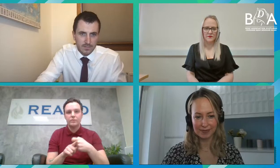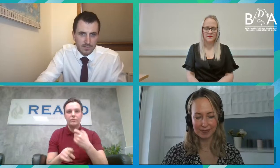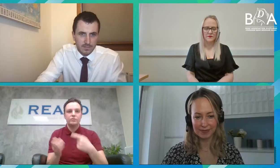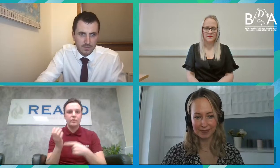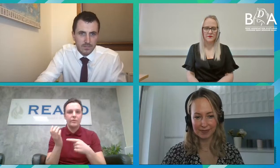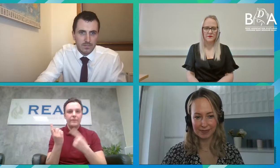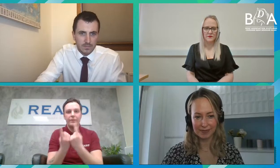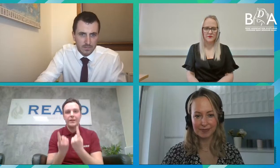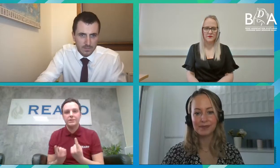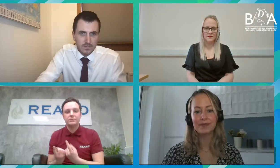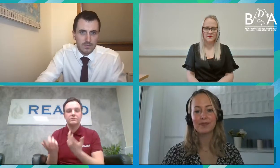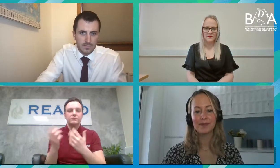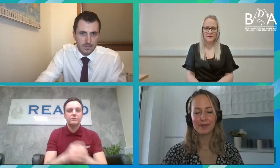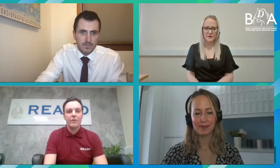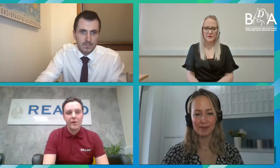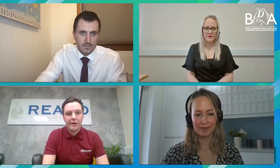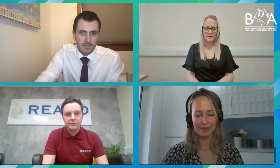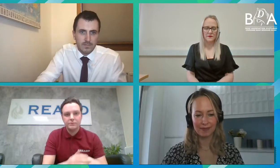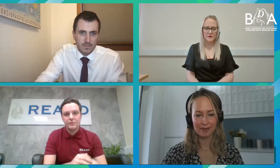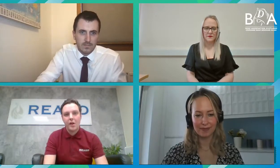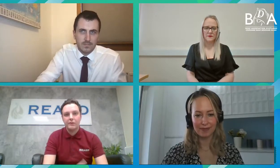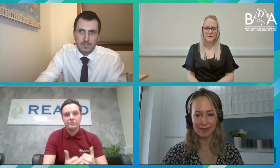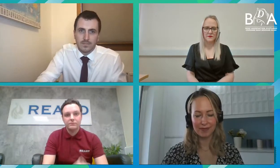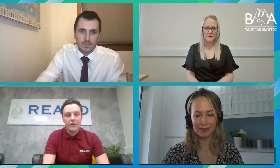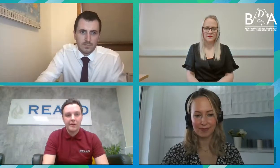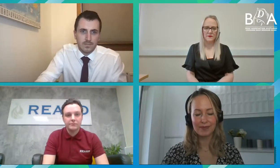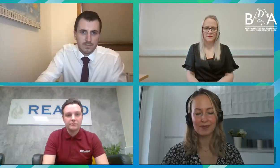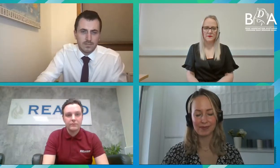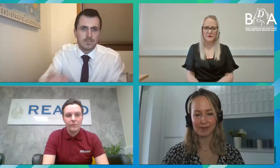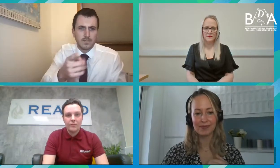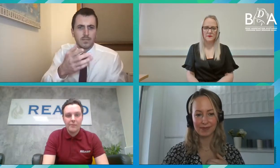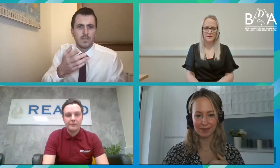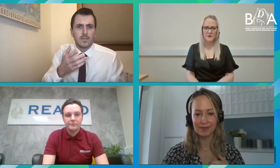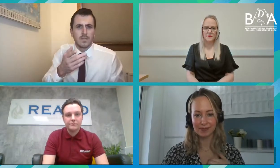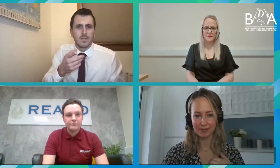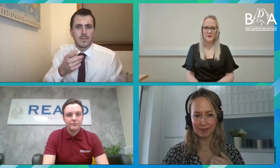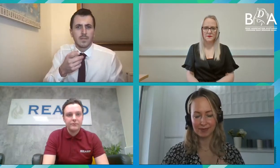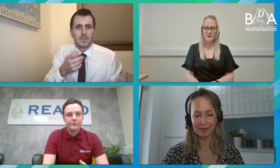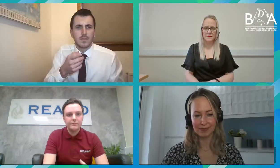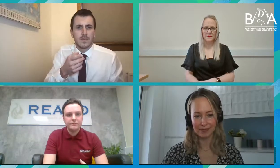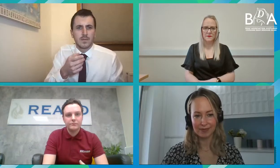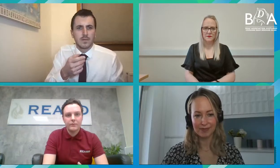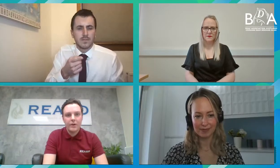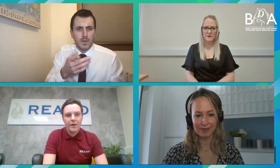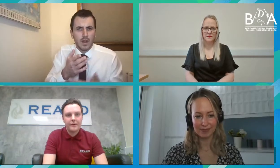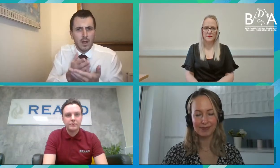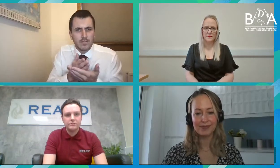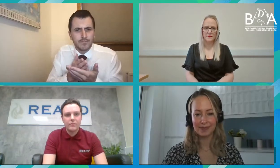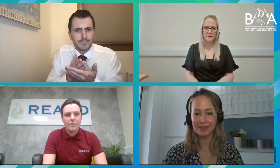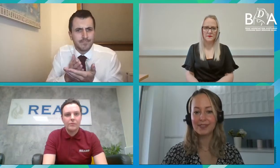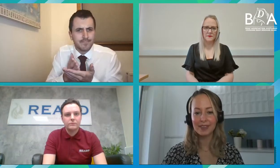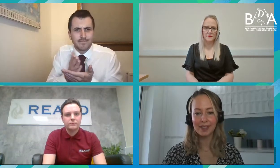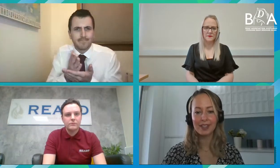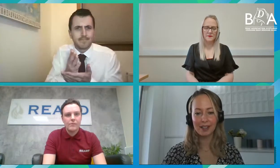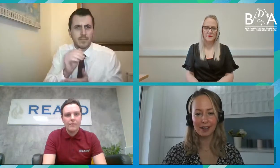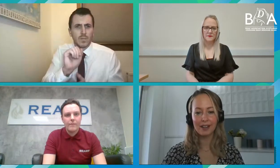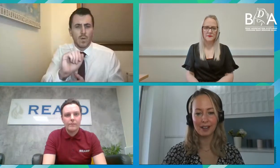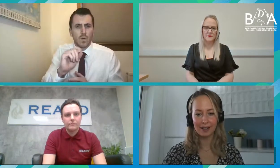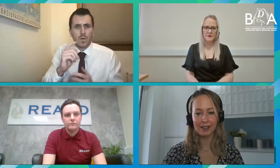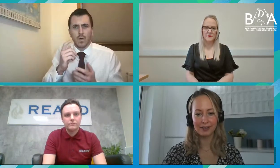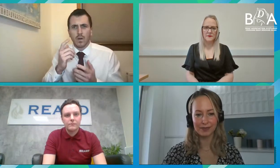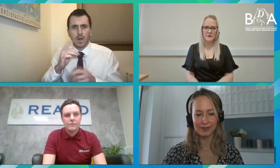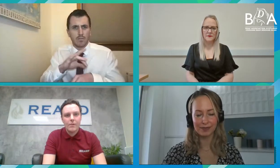instance, the edging for kitchen worktops and toilet worktops and yeah, things like that. That's kind of what I'm doing at the